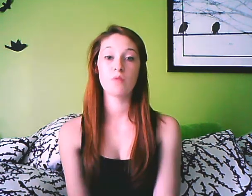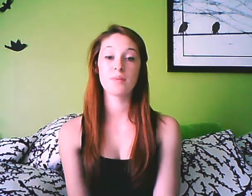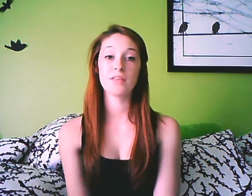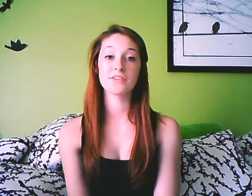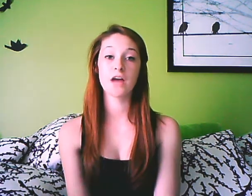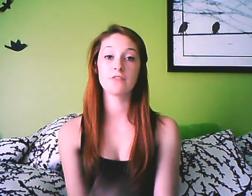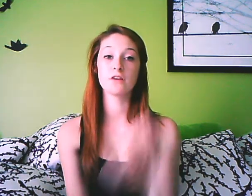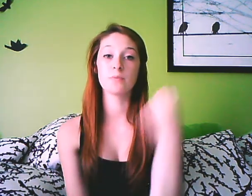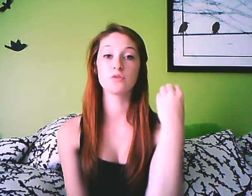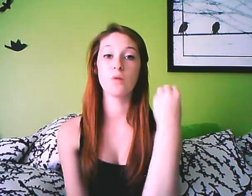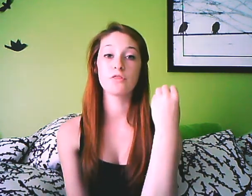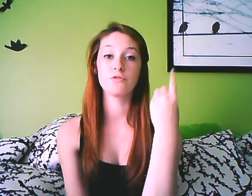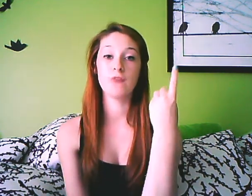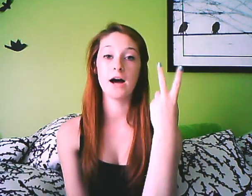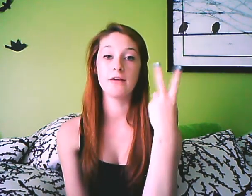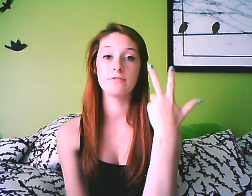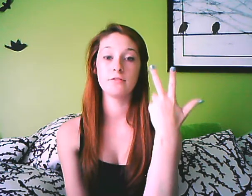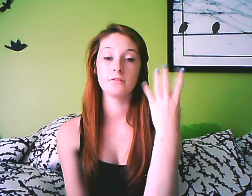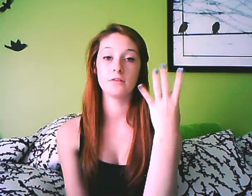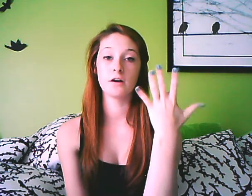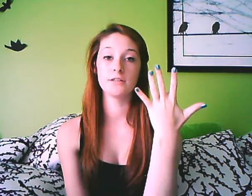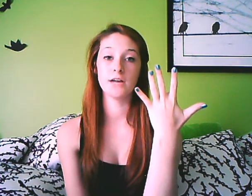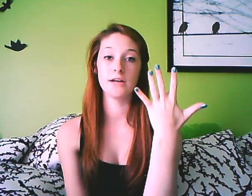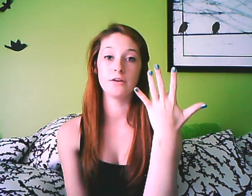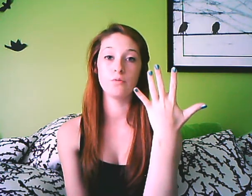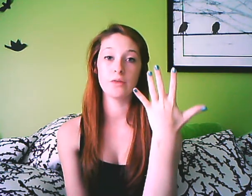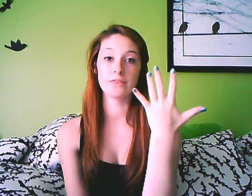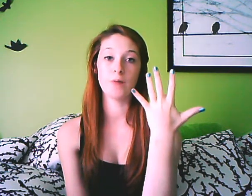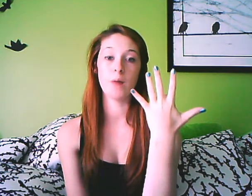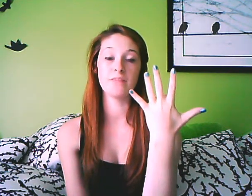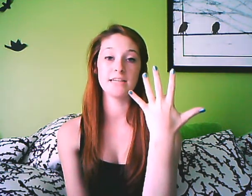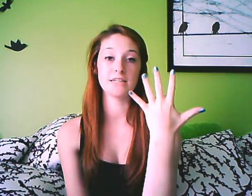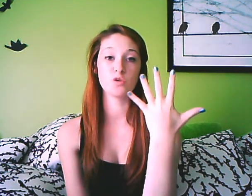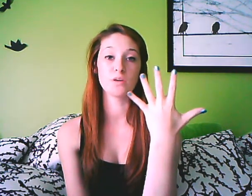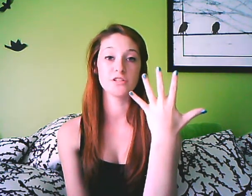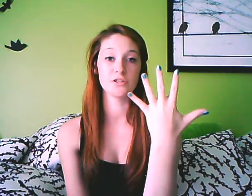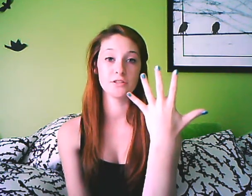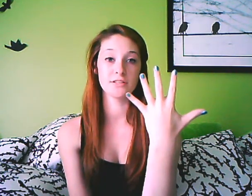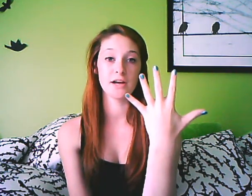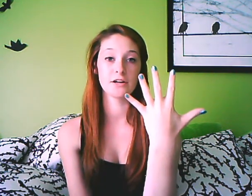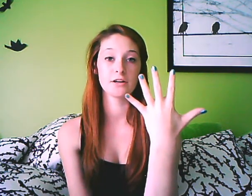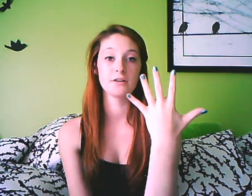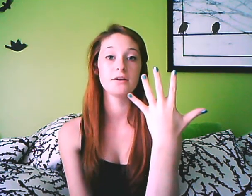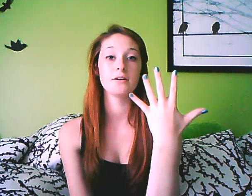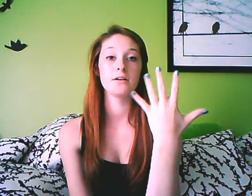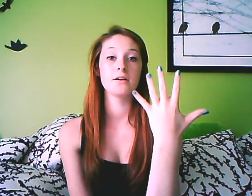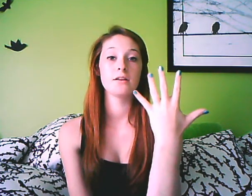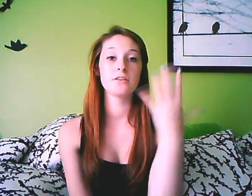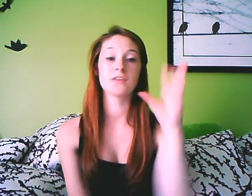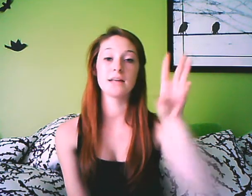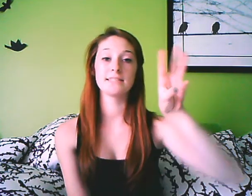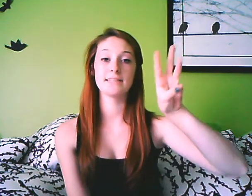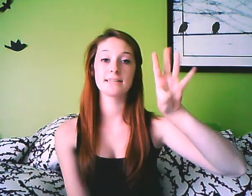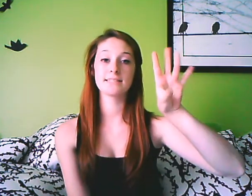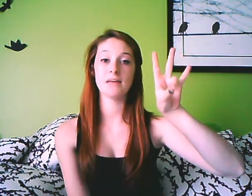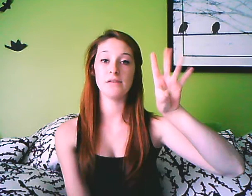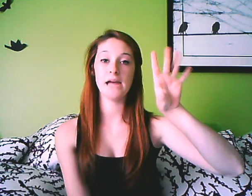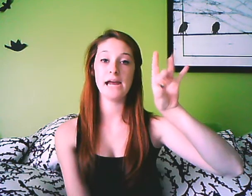Remember that the sign for numbers 1 through 5 are done with the palm facing towards the signer. The signs 6, 7, 8,